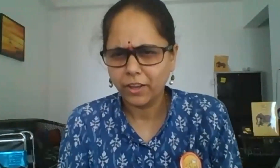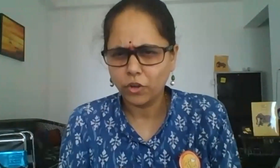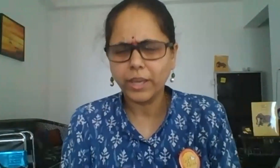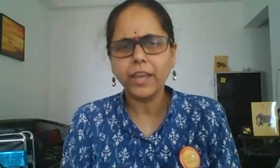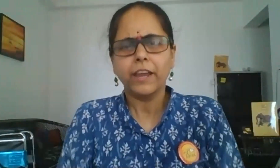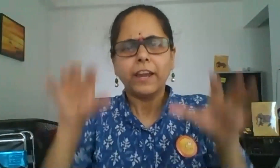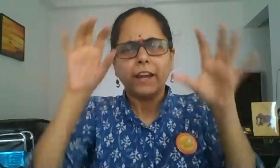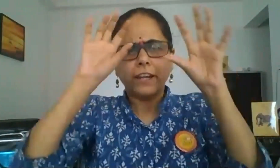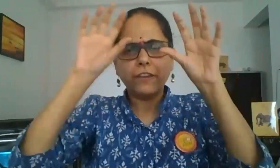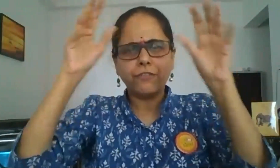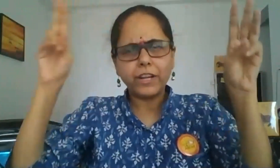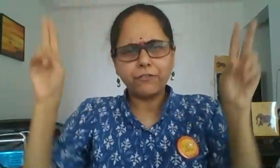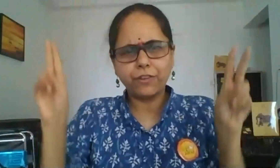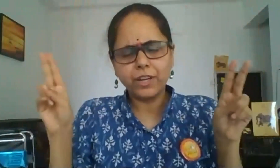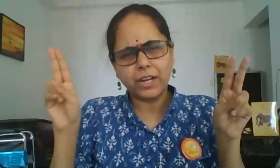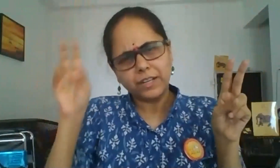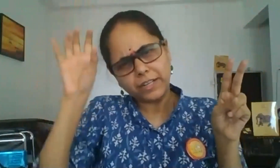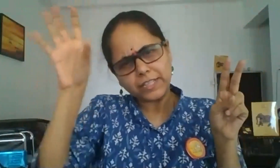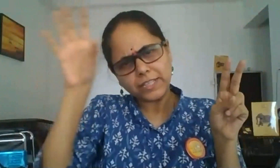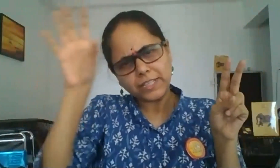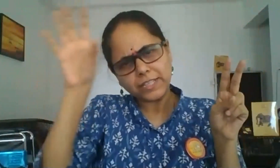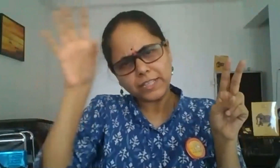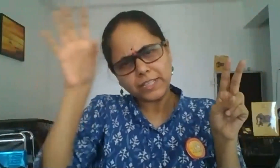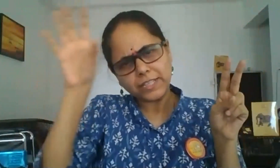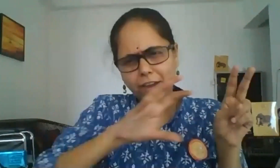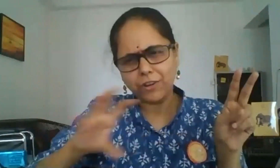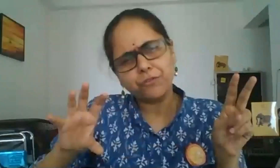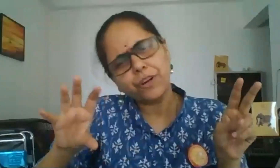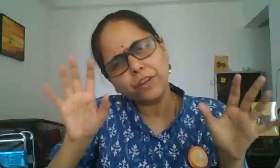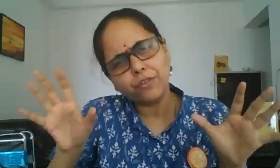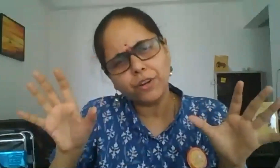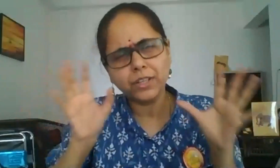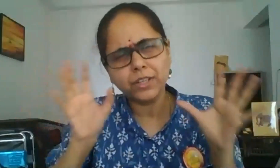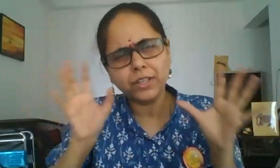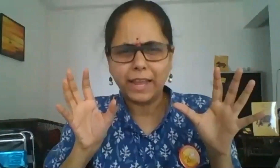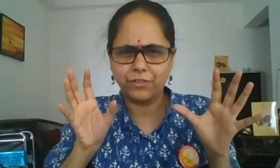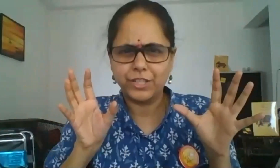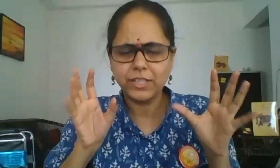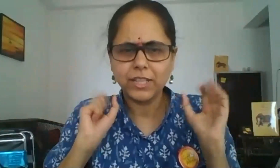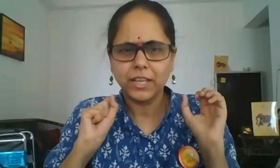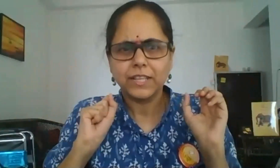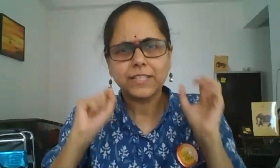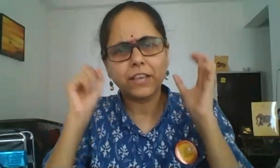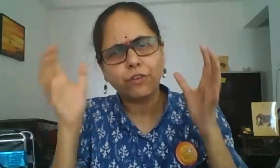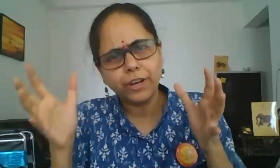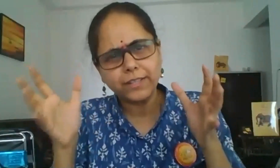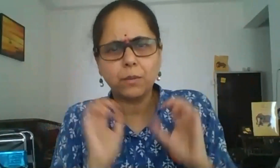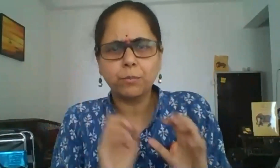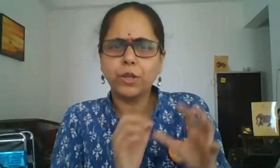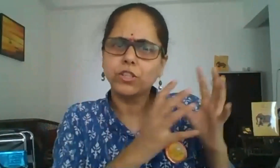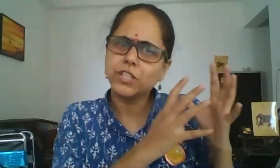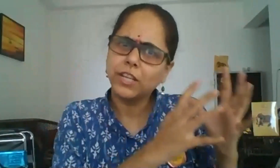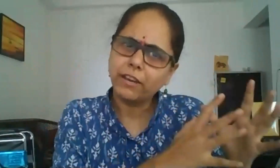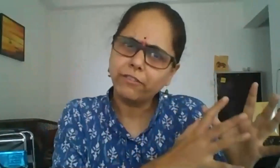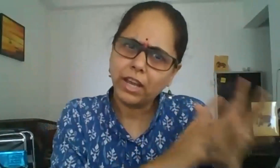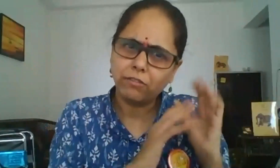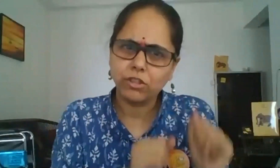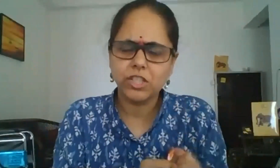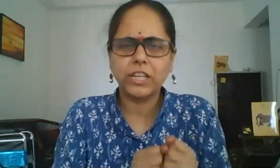Okay, different countries will have different languages. Say for example, Australia will have Australian